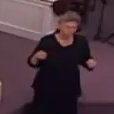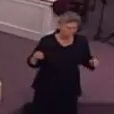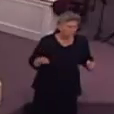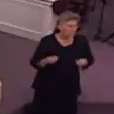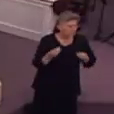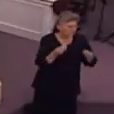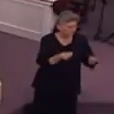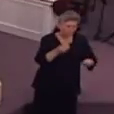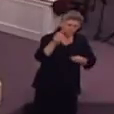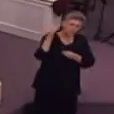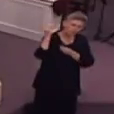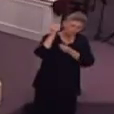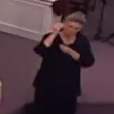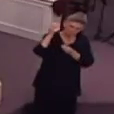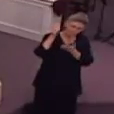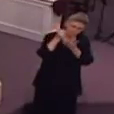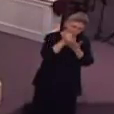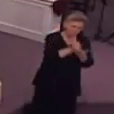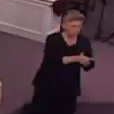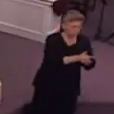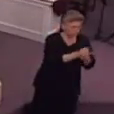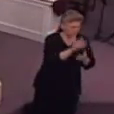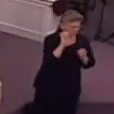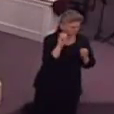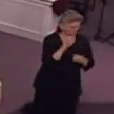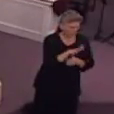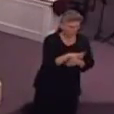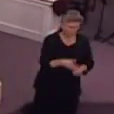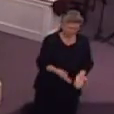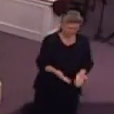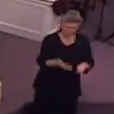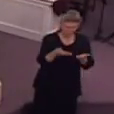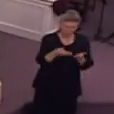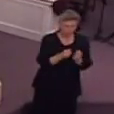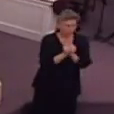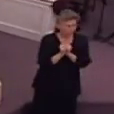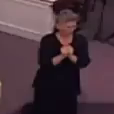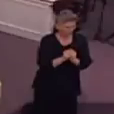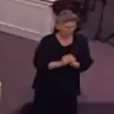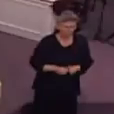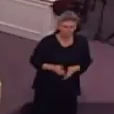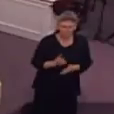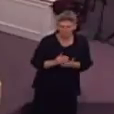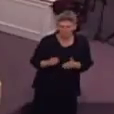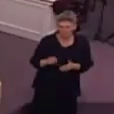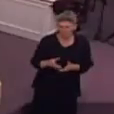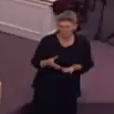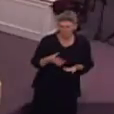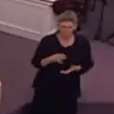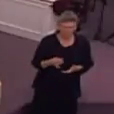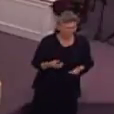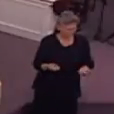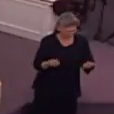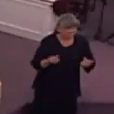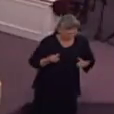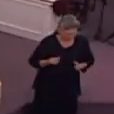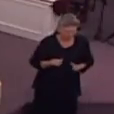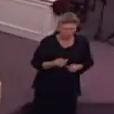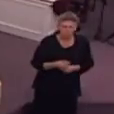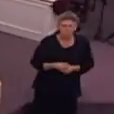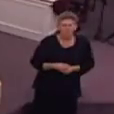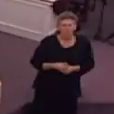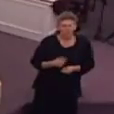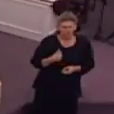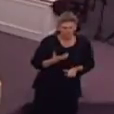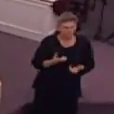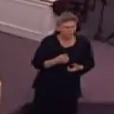mercy. Hallelujah. Why don't we stand together today? And there's just somebody, we'd just like to step out from where you are and just say, I